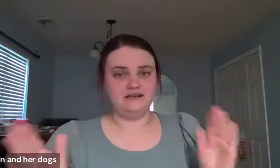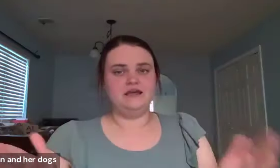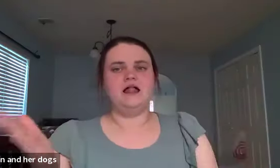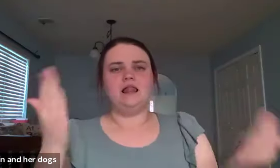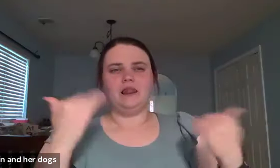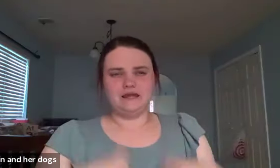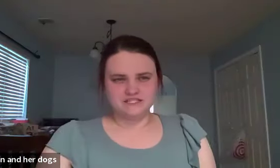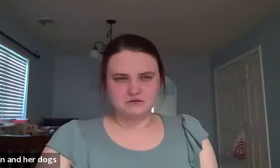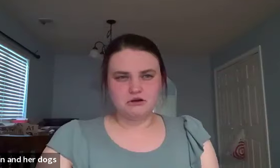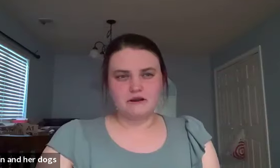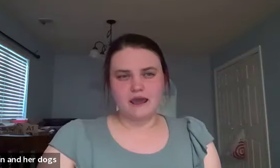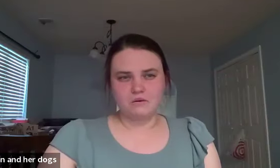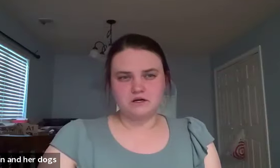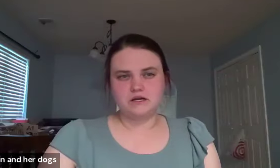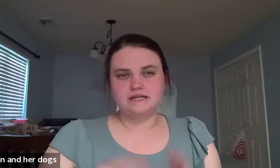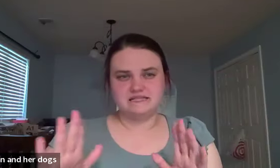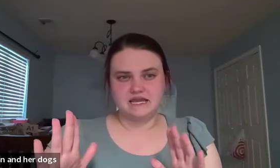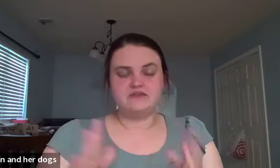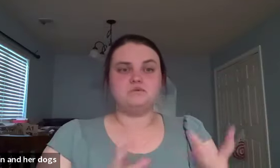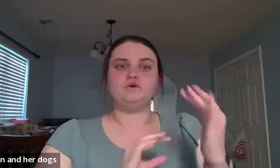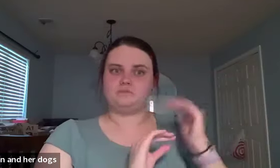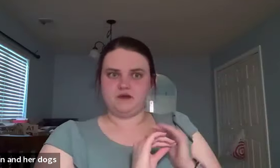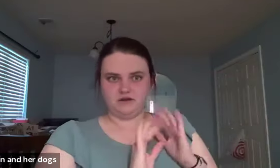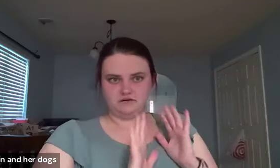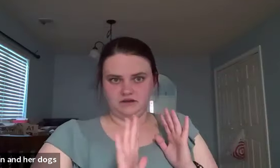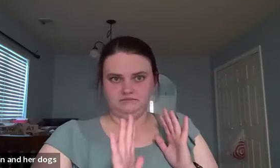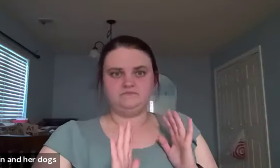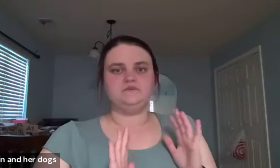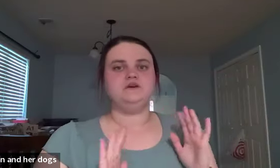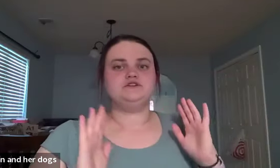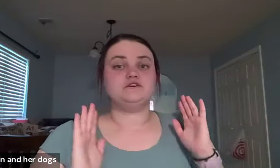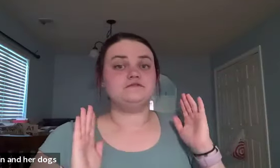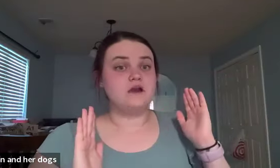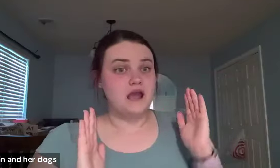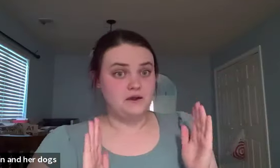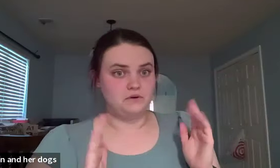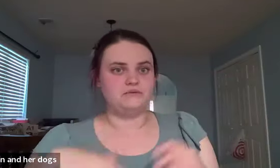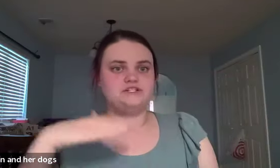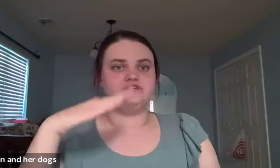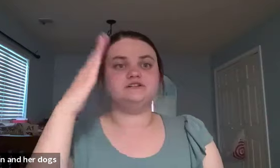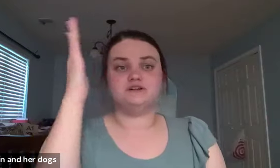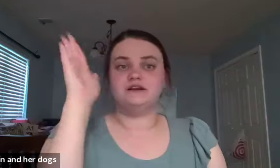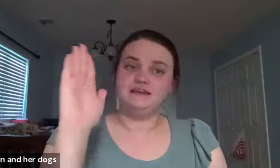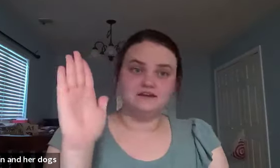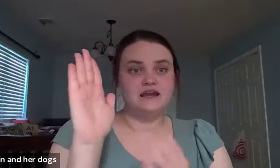right. Let's do our hour and day, and then we'll go back. Okay. So for hour, what you're going to do is you're again going to